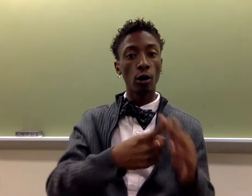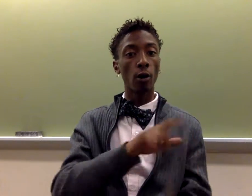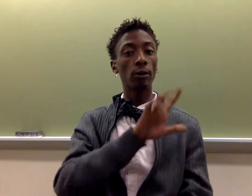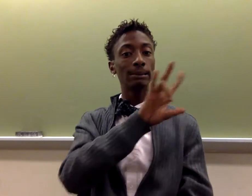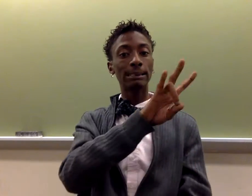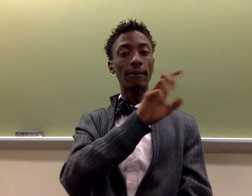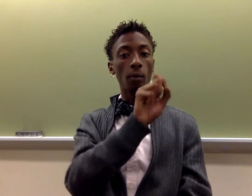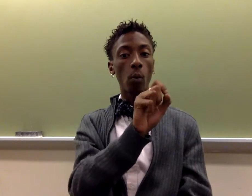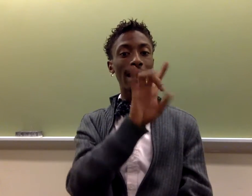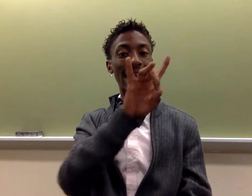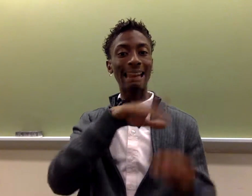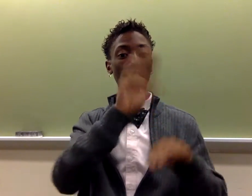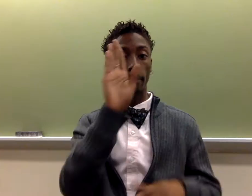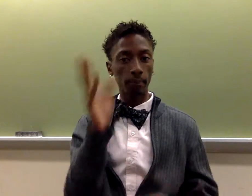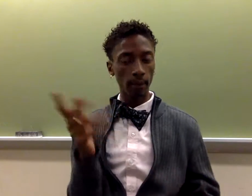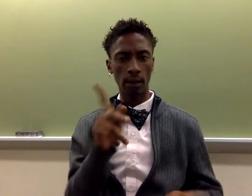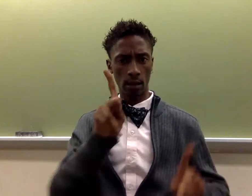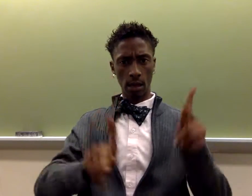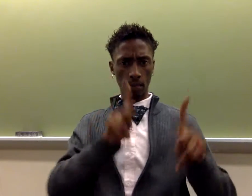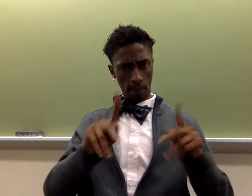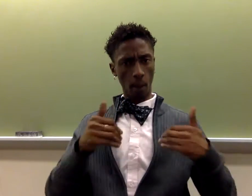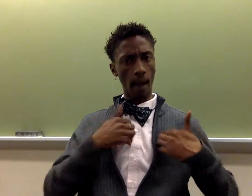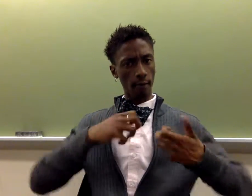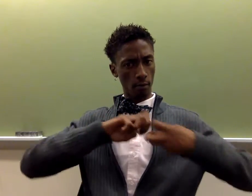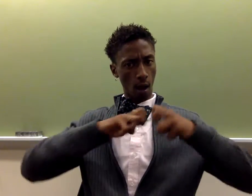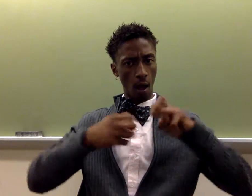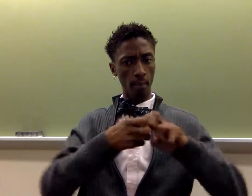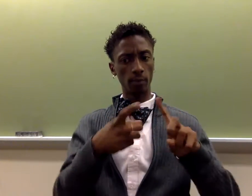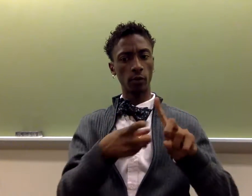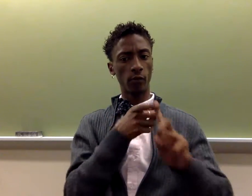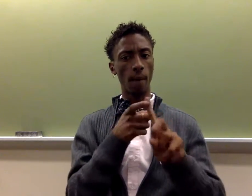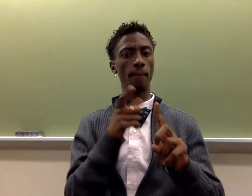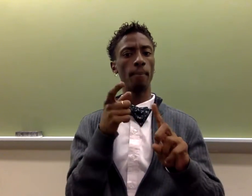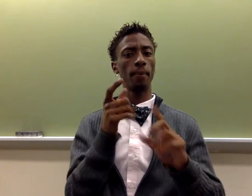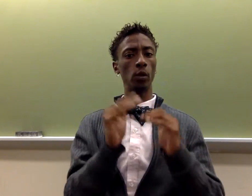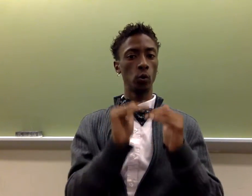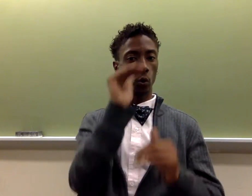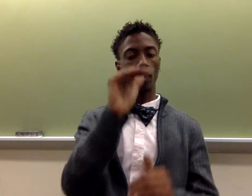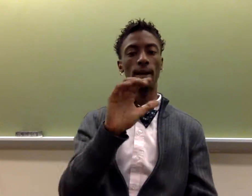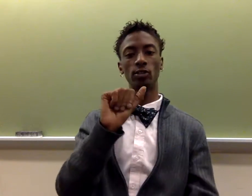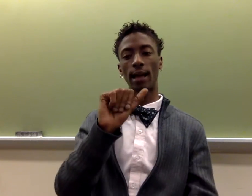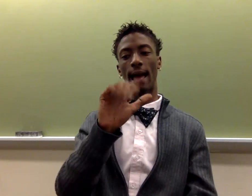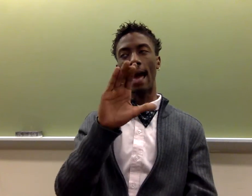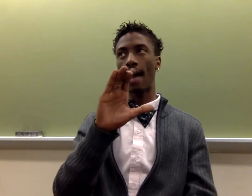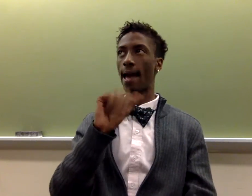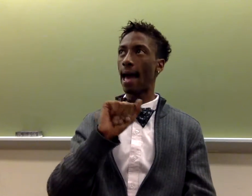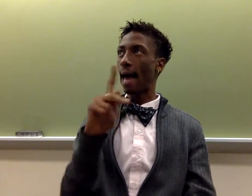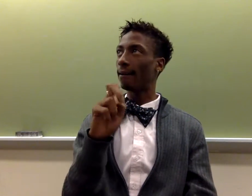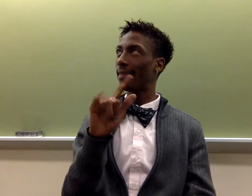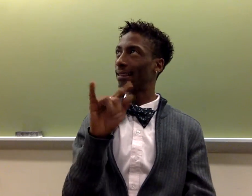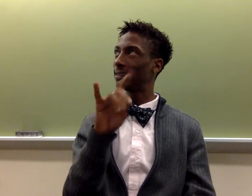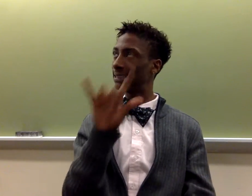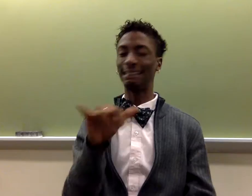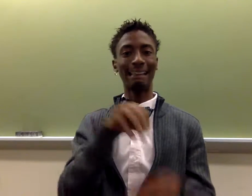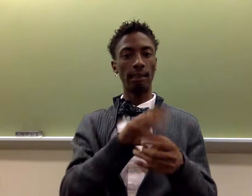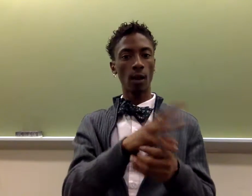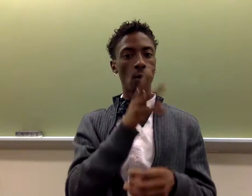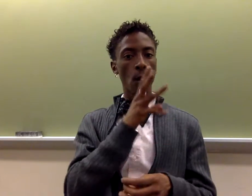and going up. And people are having problems from too much alkalinity in their water. So this is a vast country